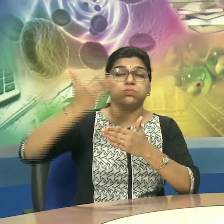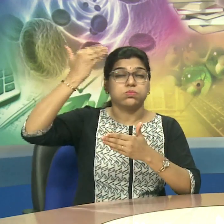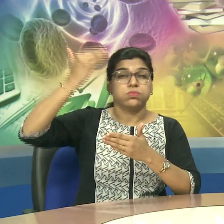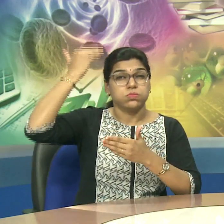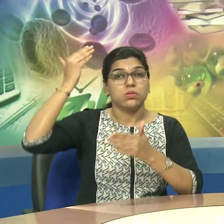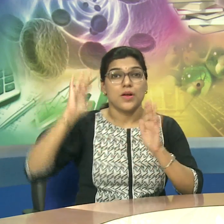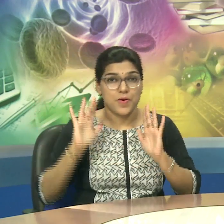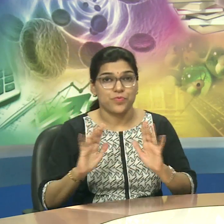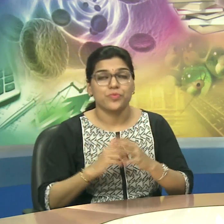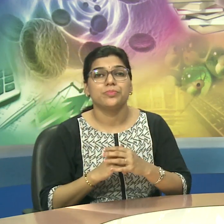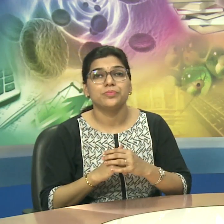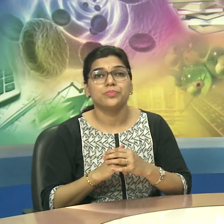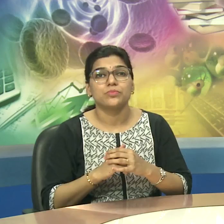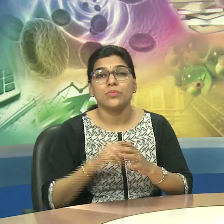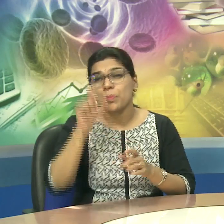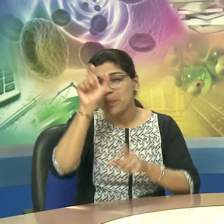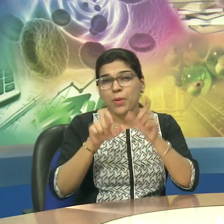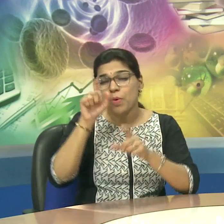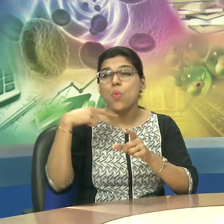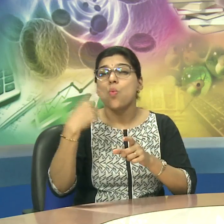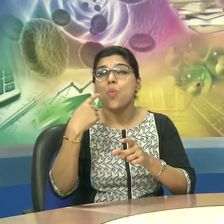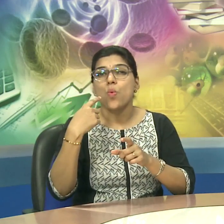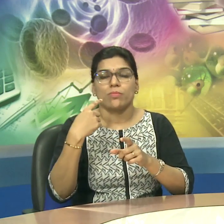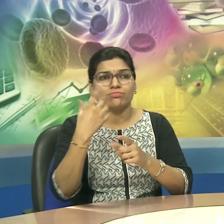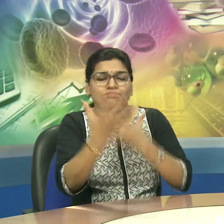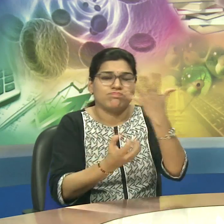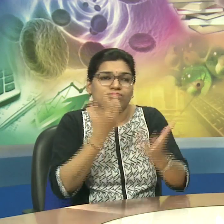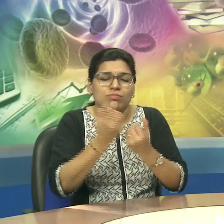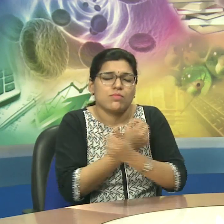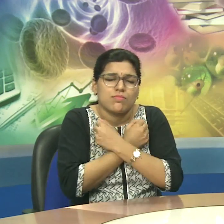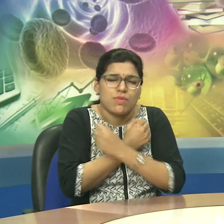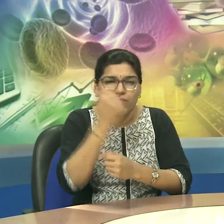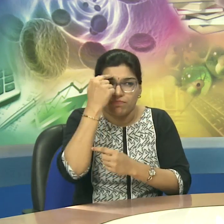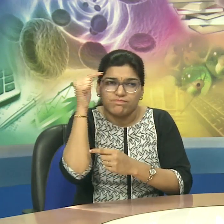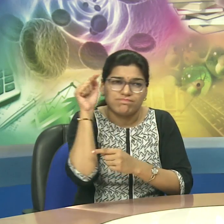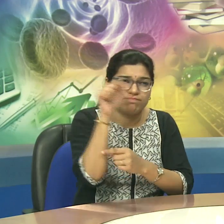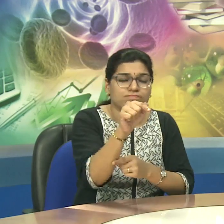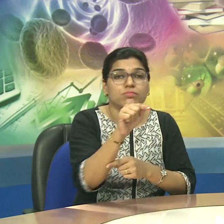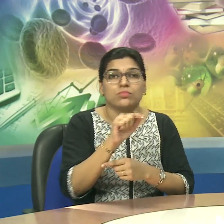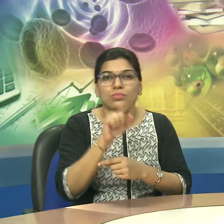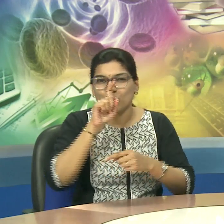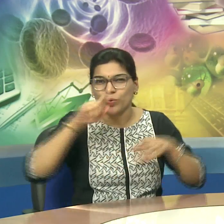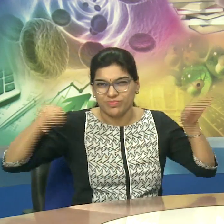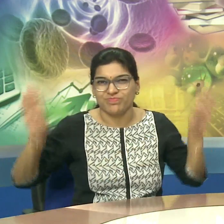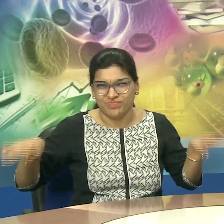because it's a story of old days. So, in those distant days,